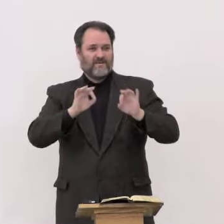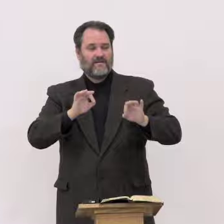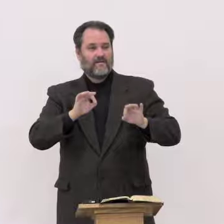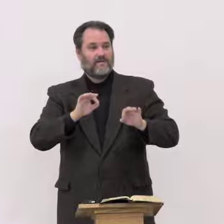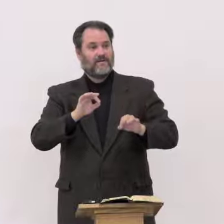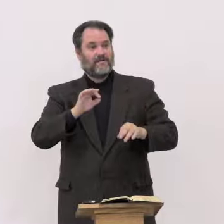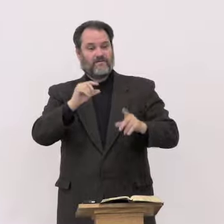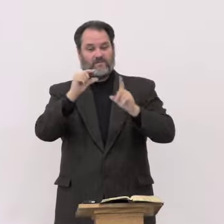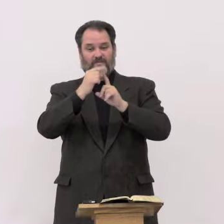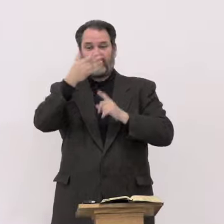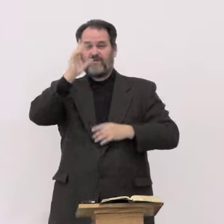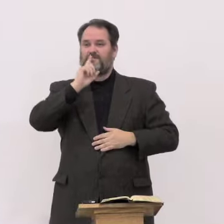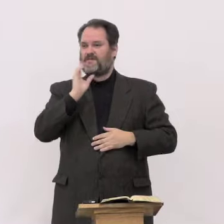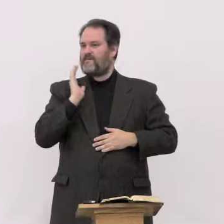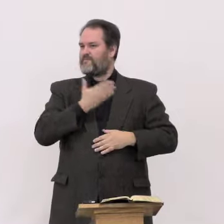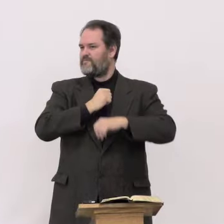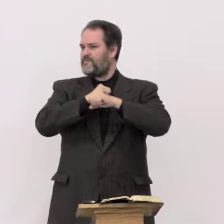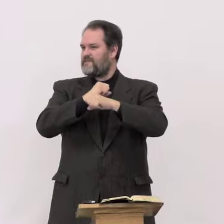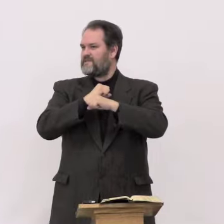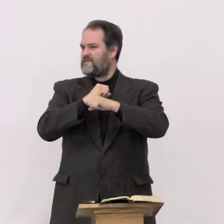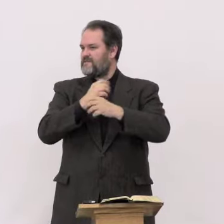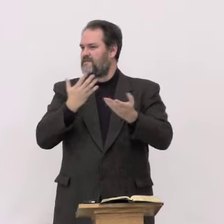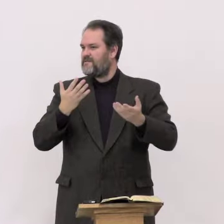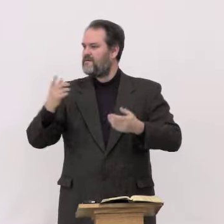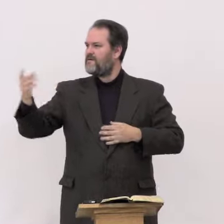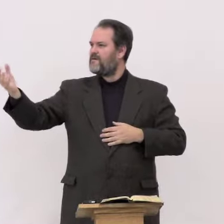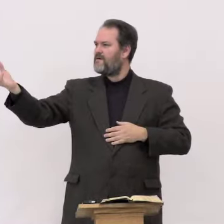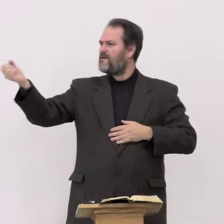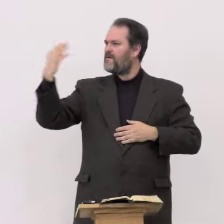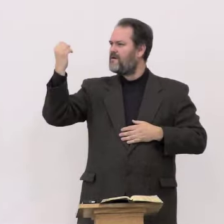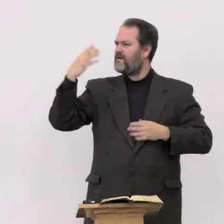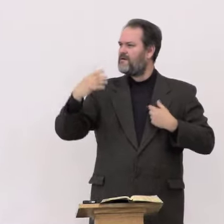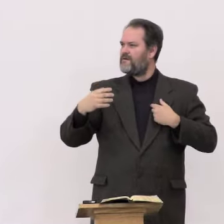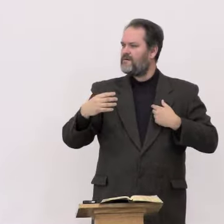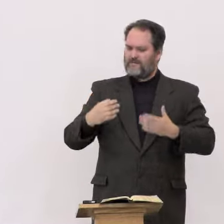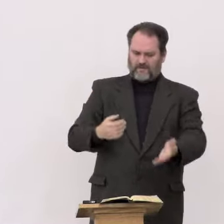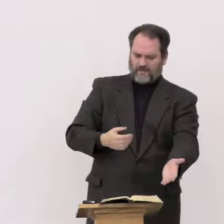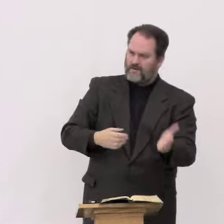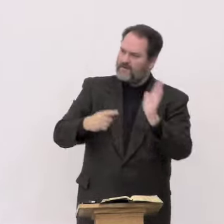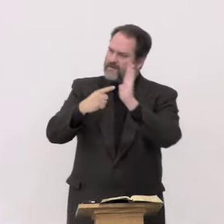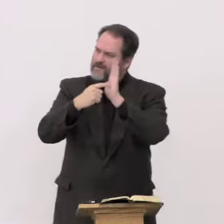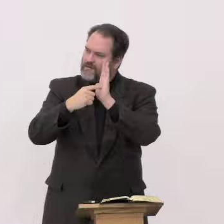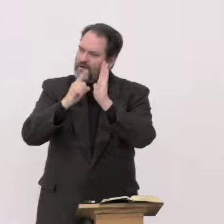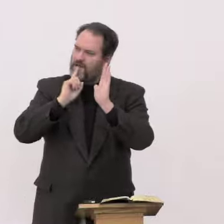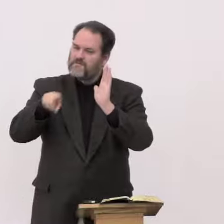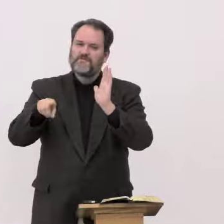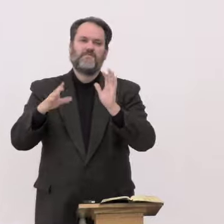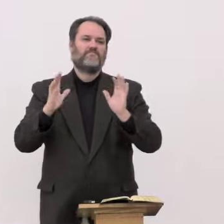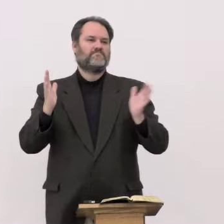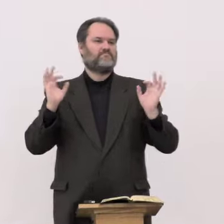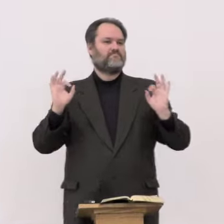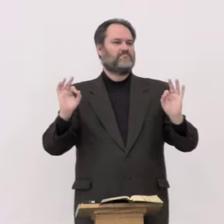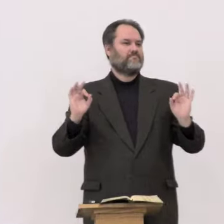the Word of God, very important. It's our protector. Someone tells us something, we